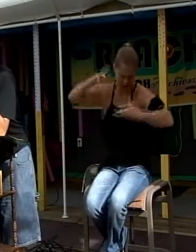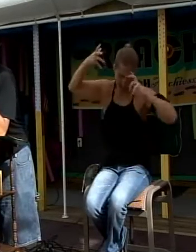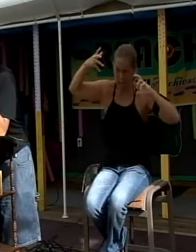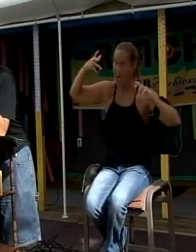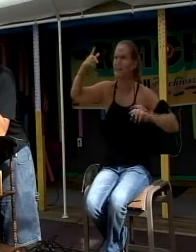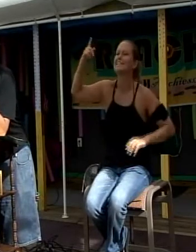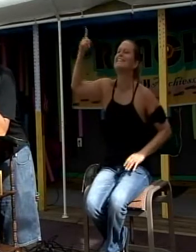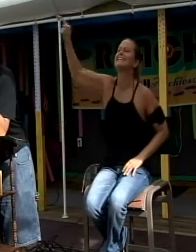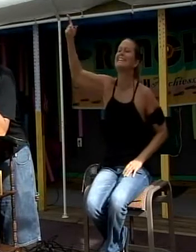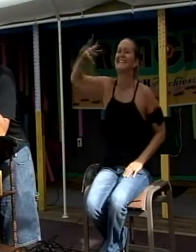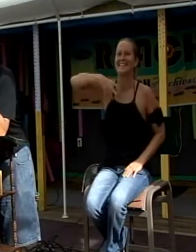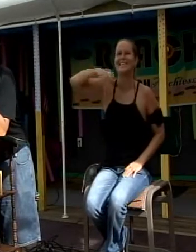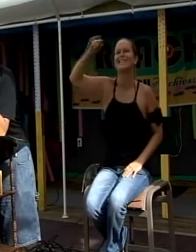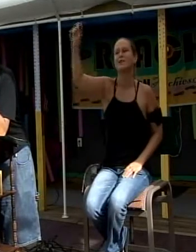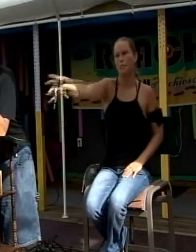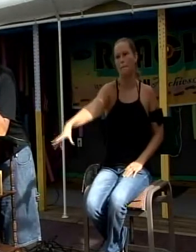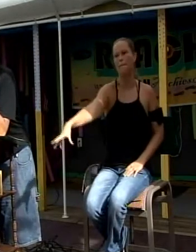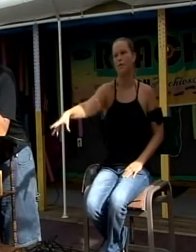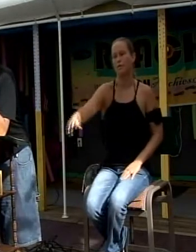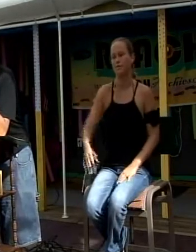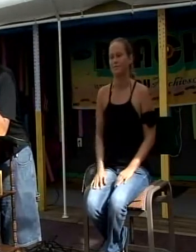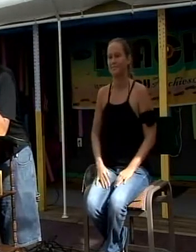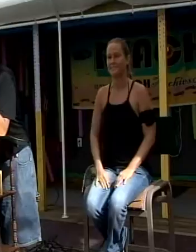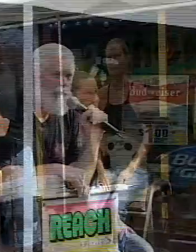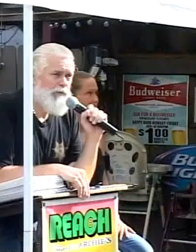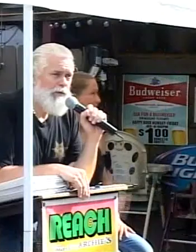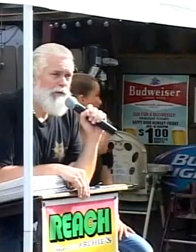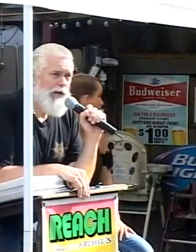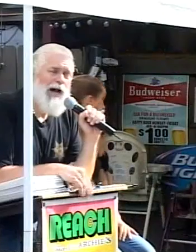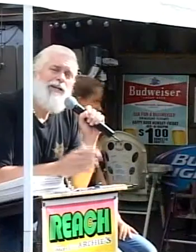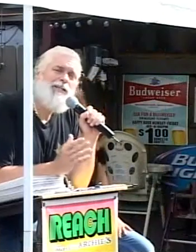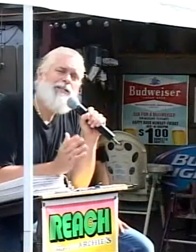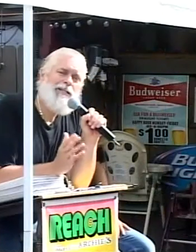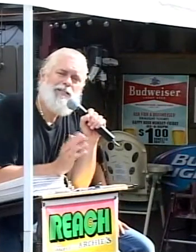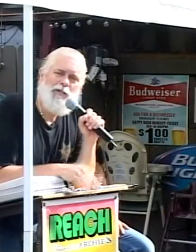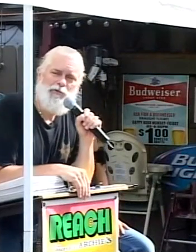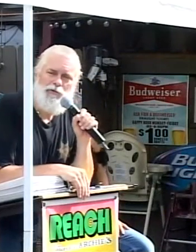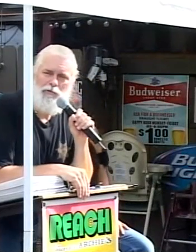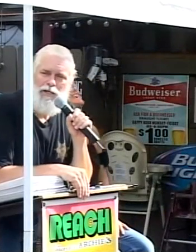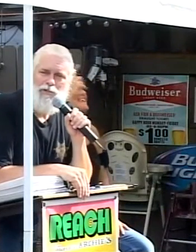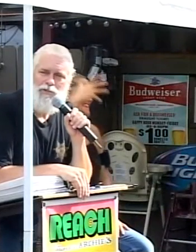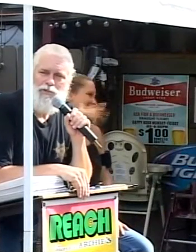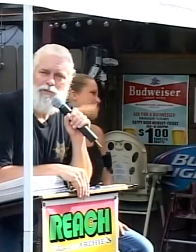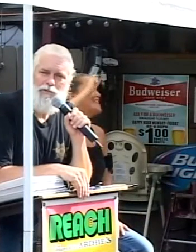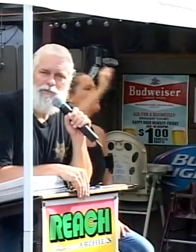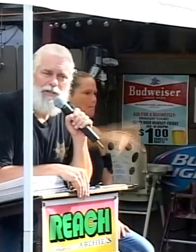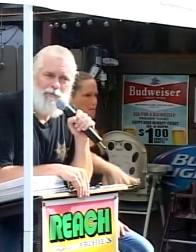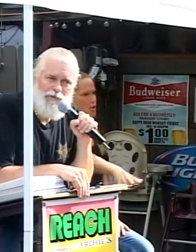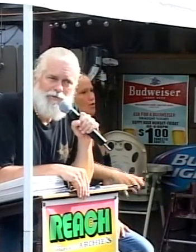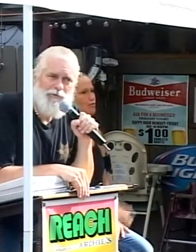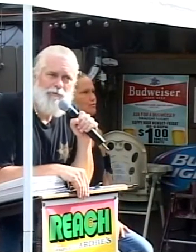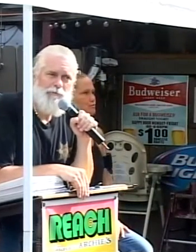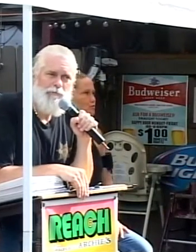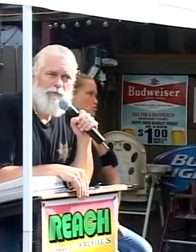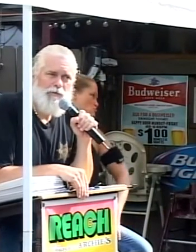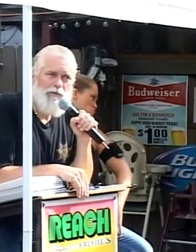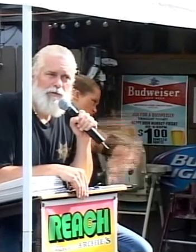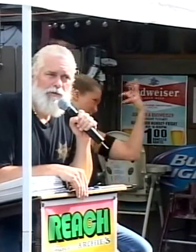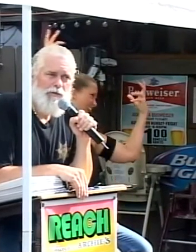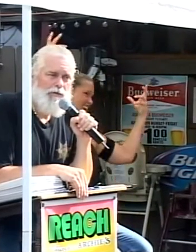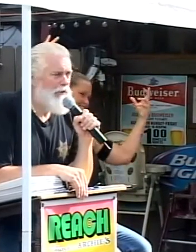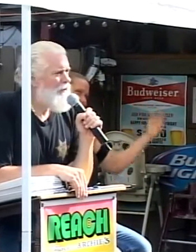it. How are you going to get rid of your addiction? Going to ask God to remove it. How are you going to get done with your rage? Same answer.